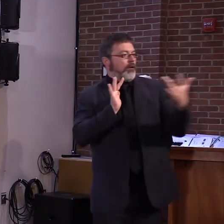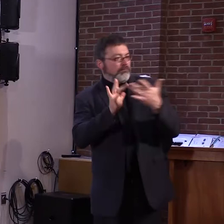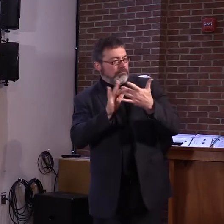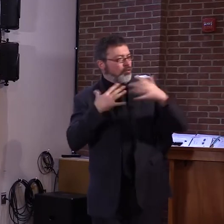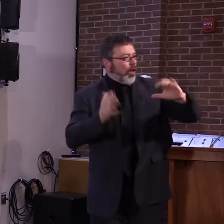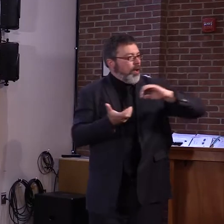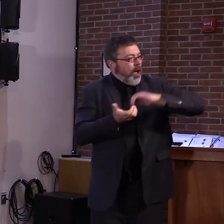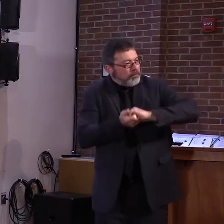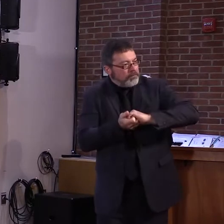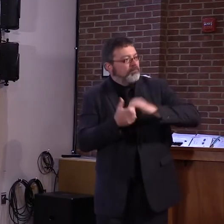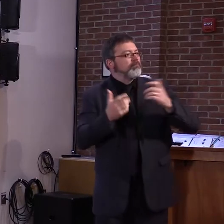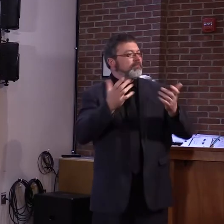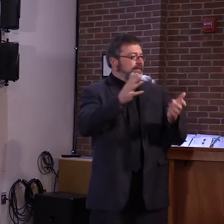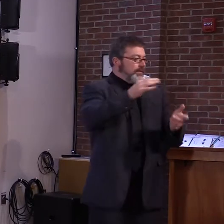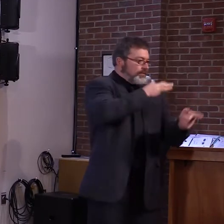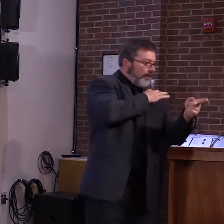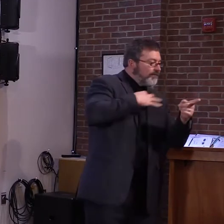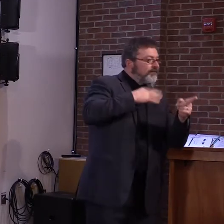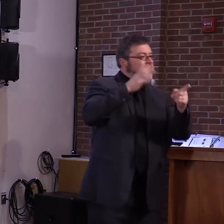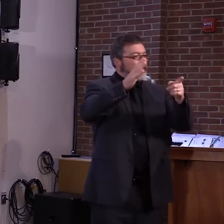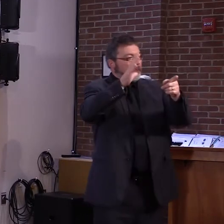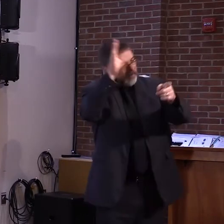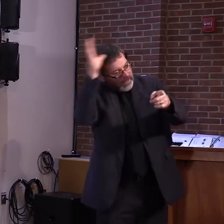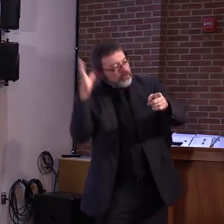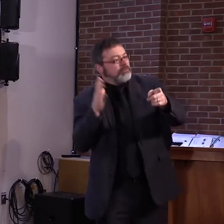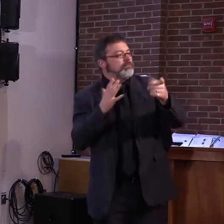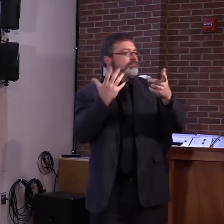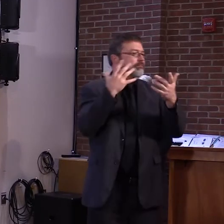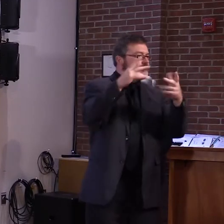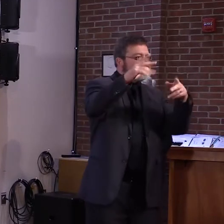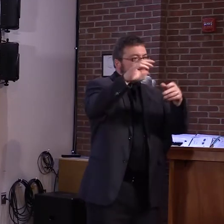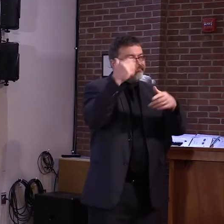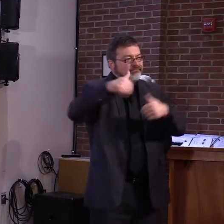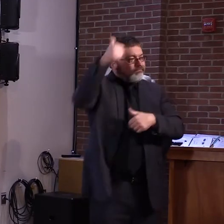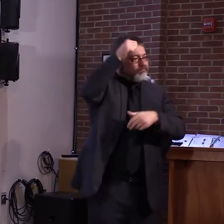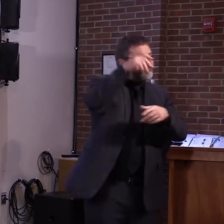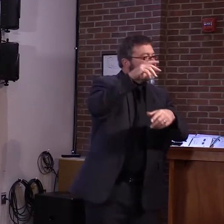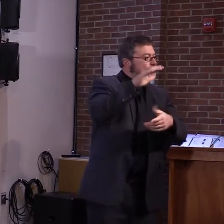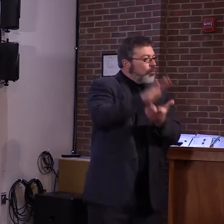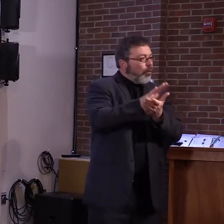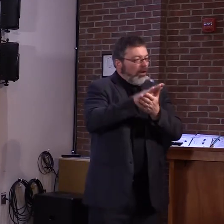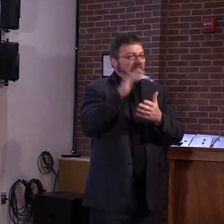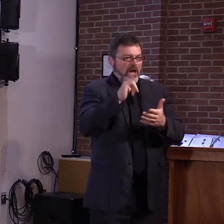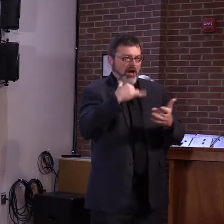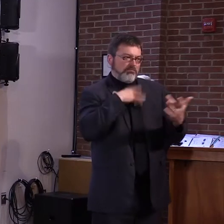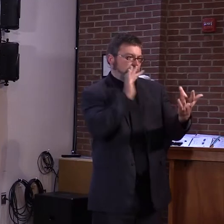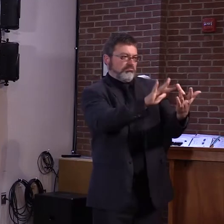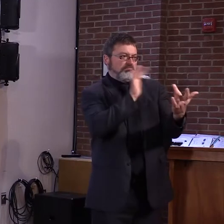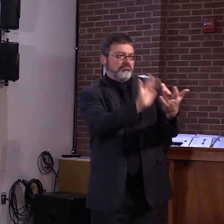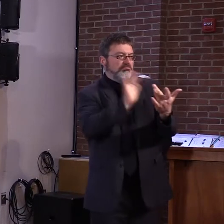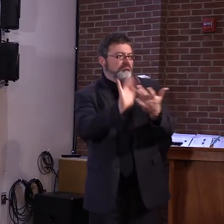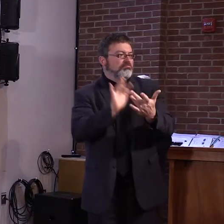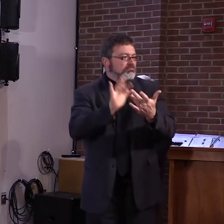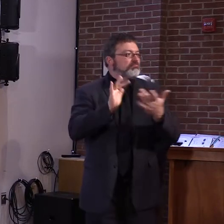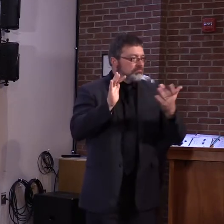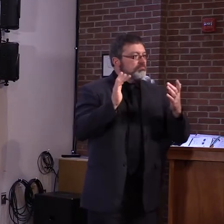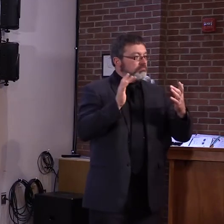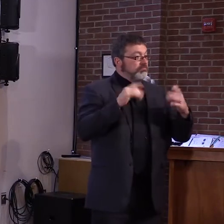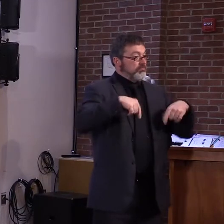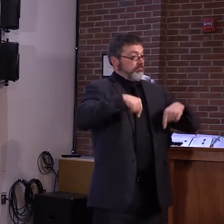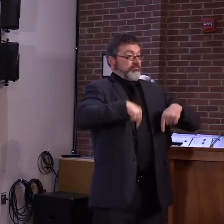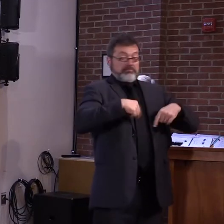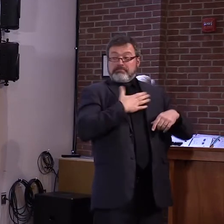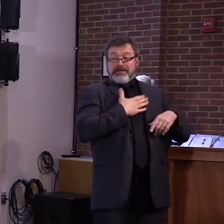communities. But I want to make it clear that when it comes to contact tracing, it's essential that the health department's trained teams are the